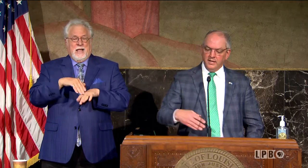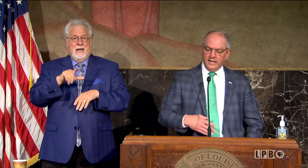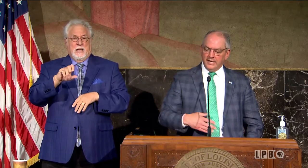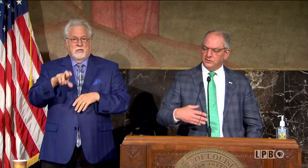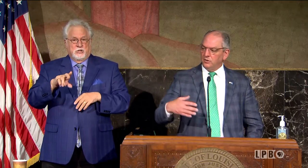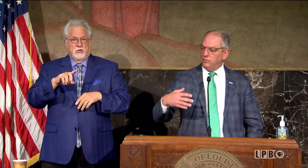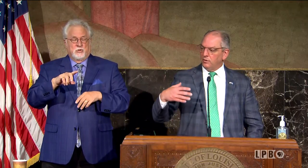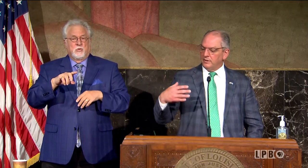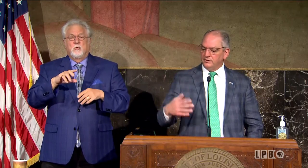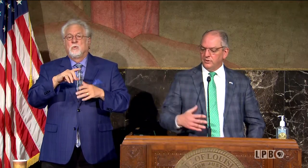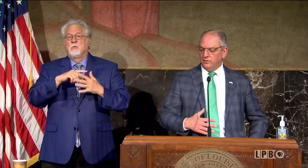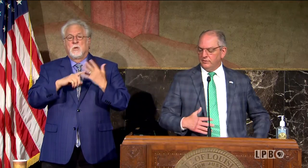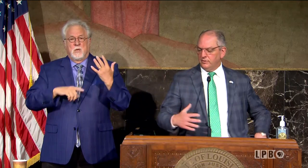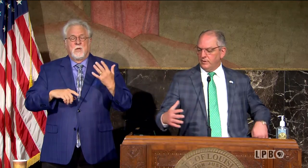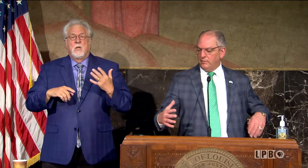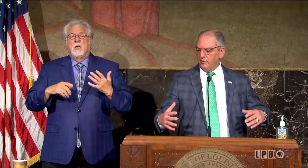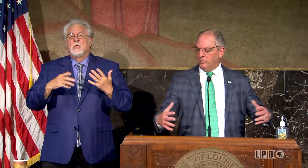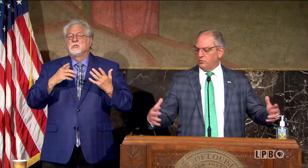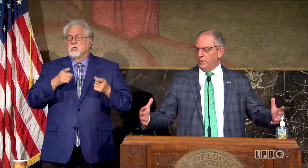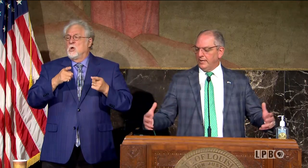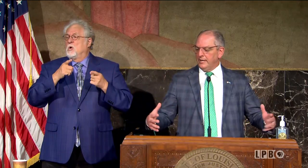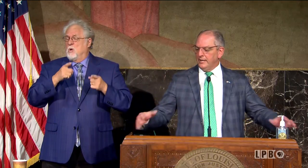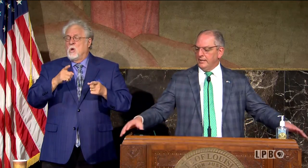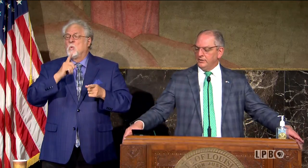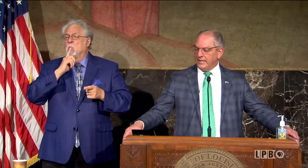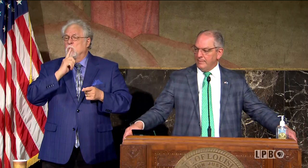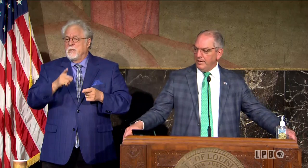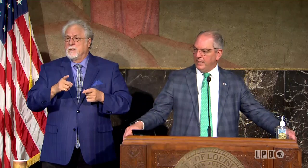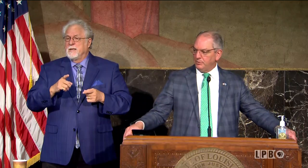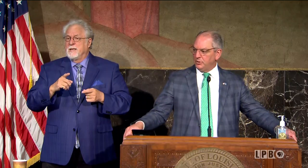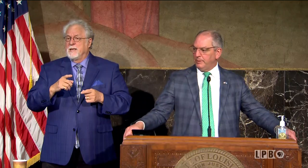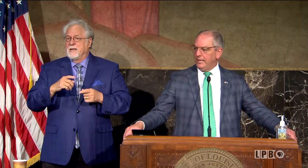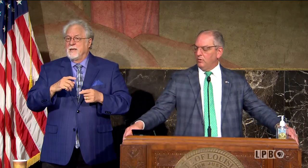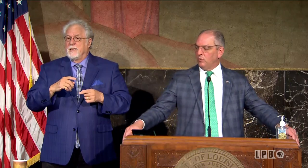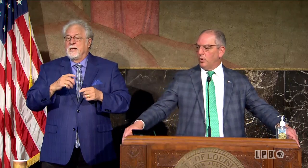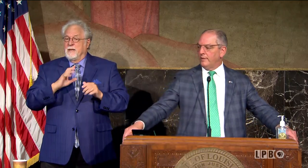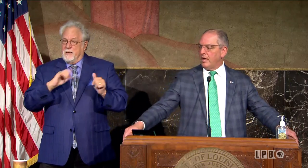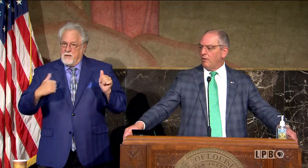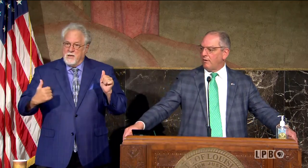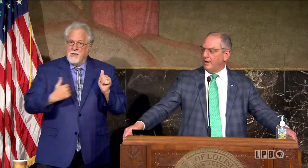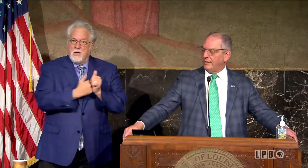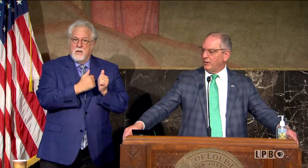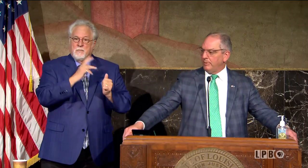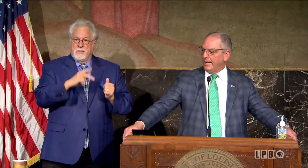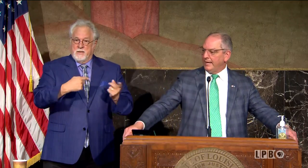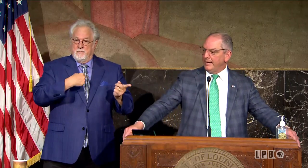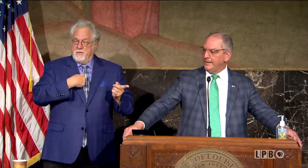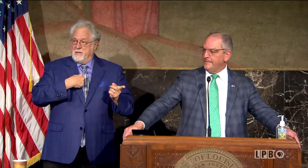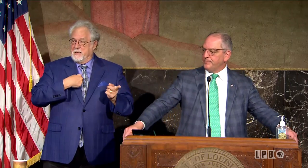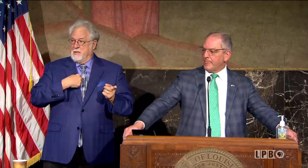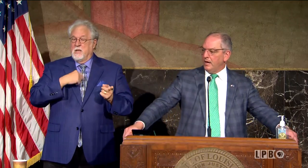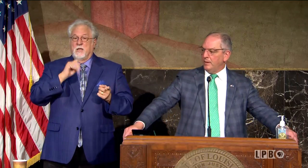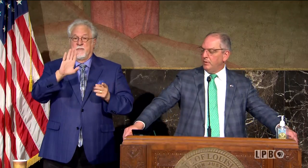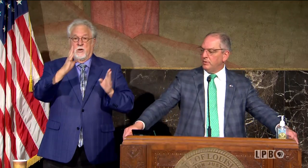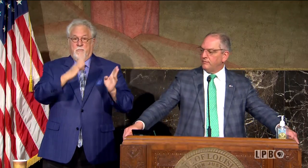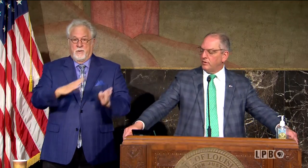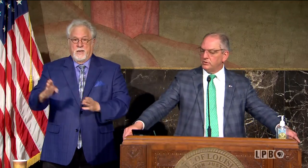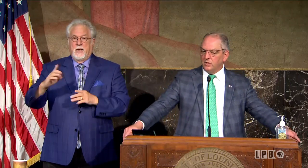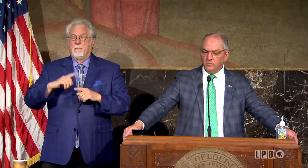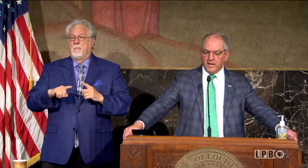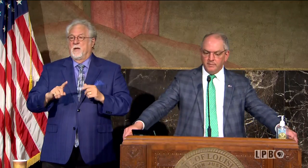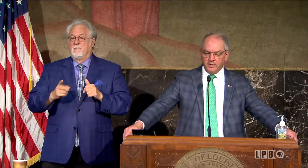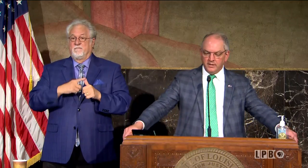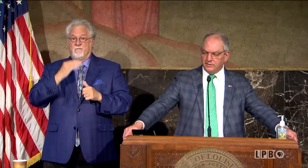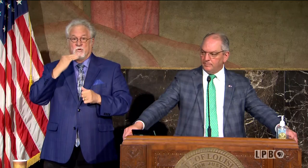day and so forth. And so it was really to get me up to speed on where they are in their planning. But with the